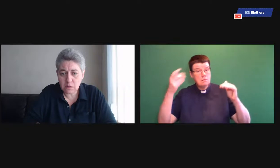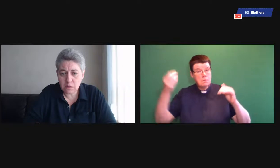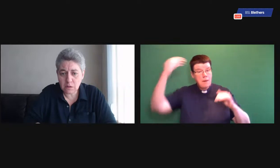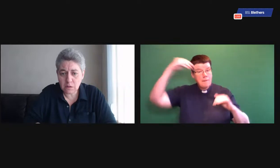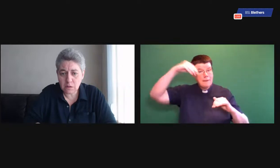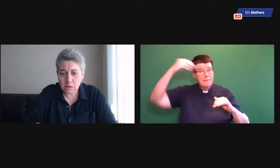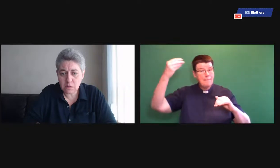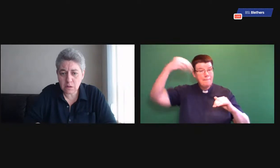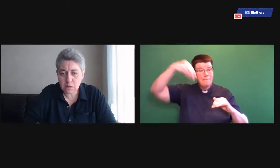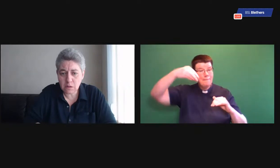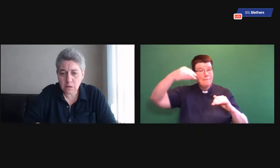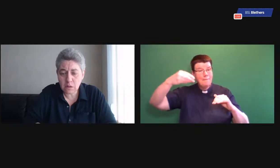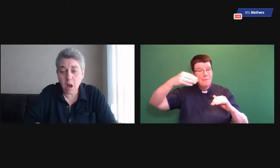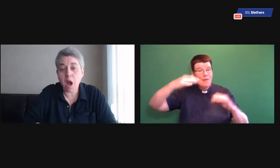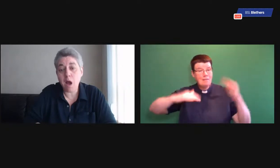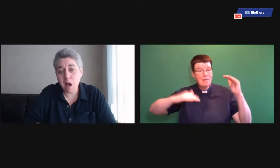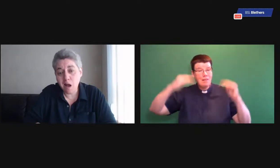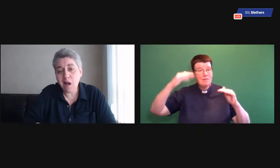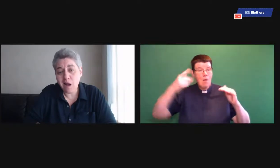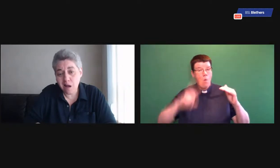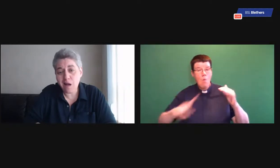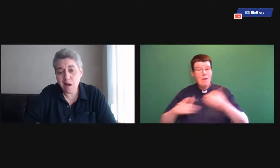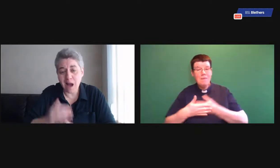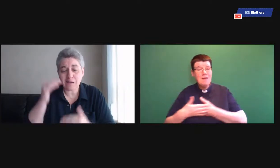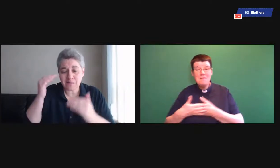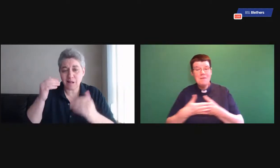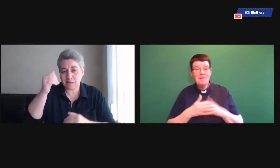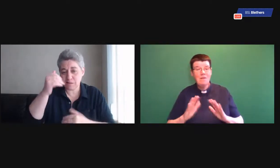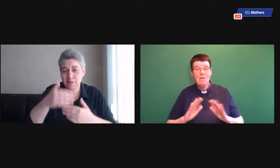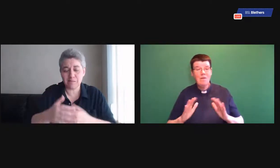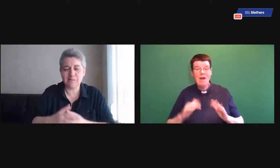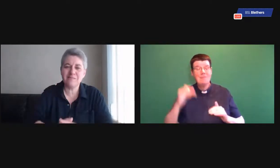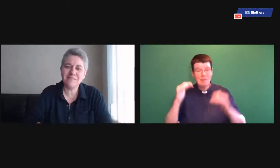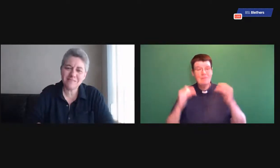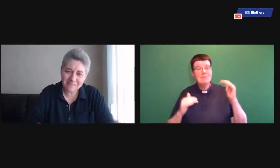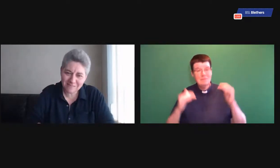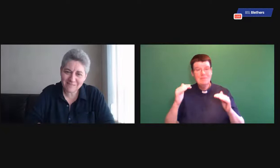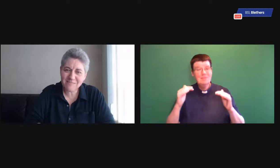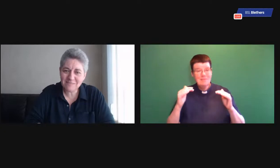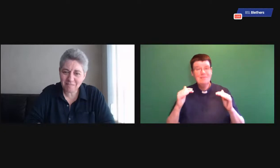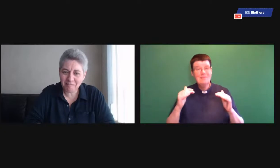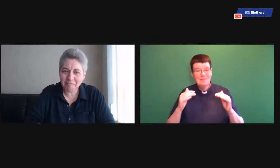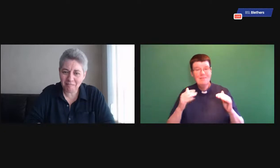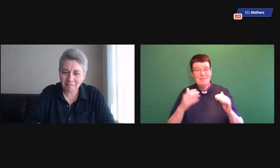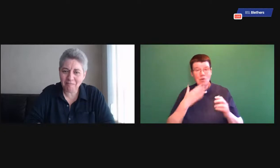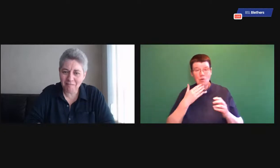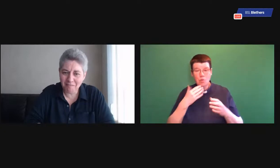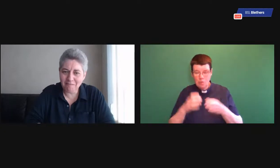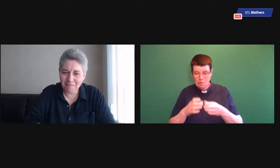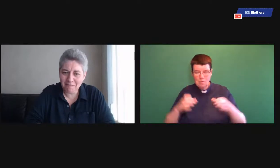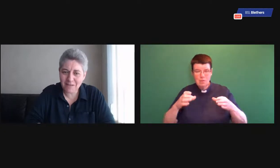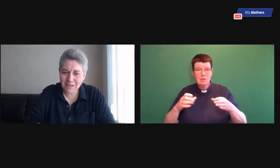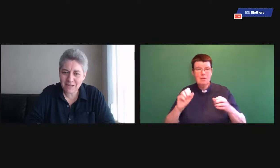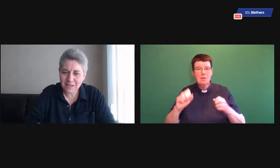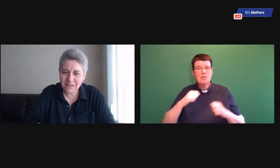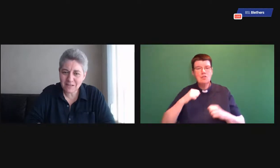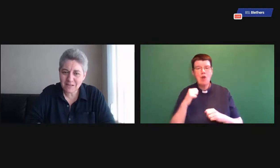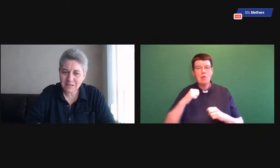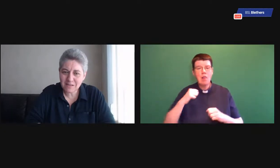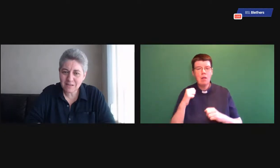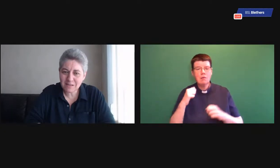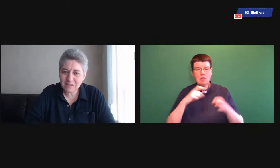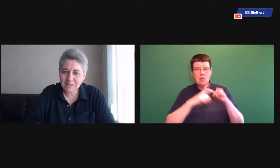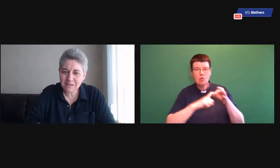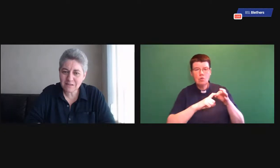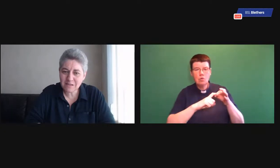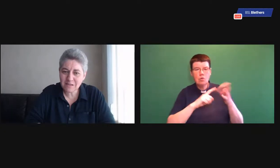also adults as well can be baptized. It doesn't have to be babies, so it could be adults too.